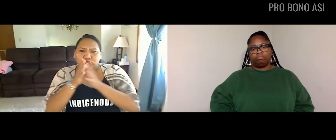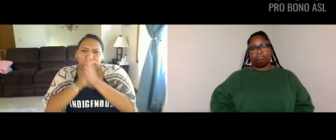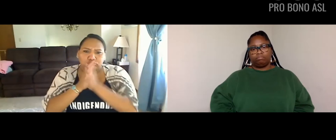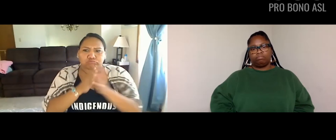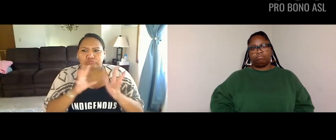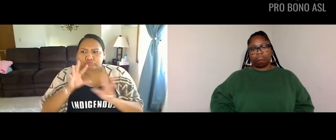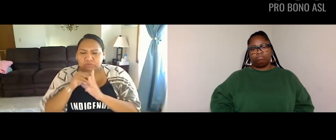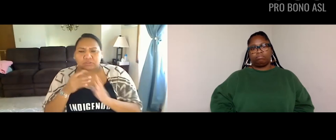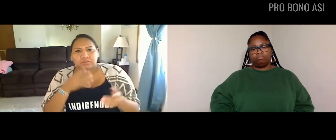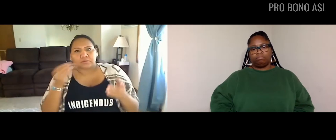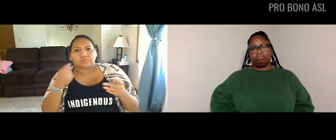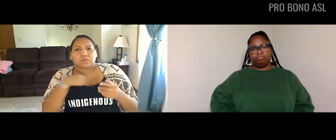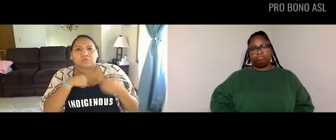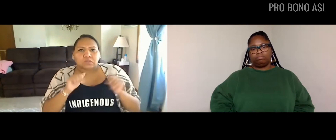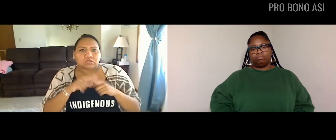us.